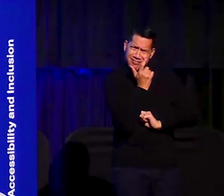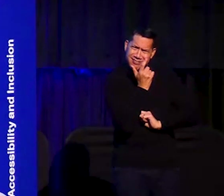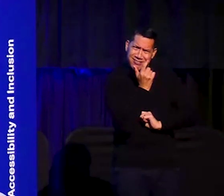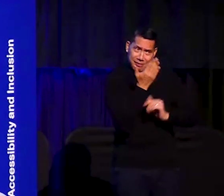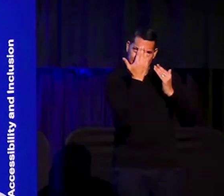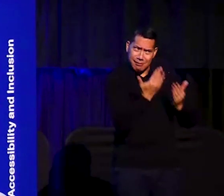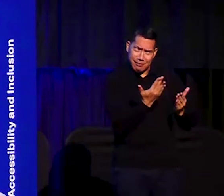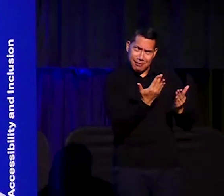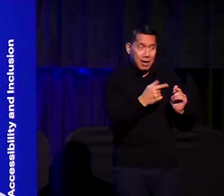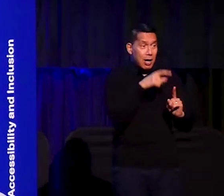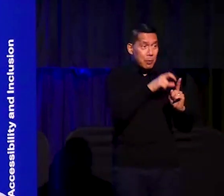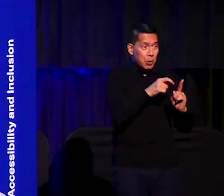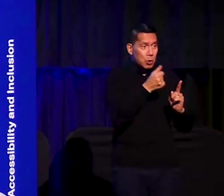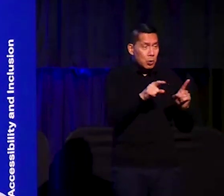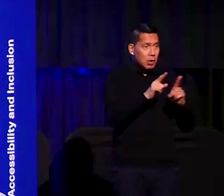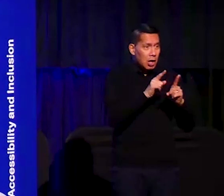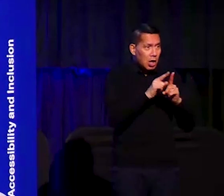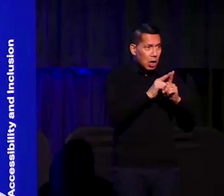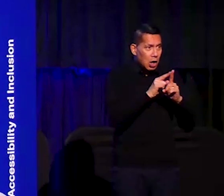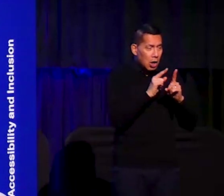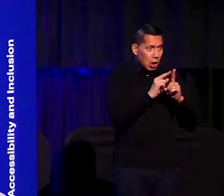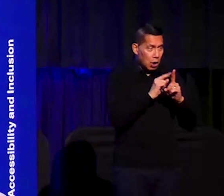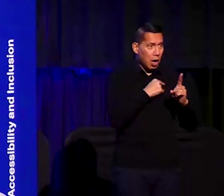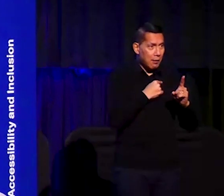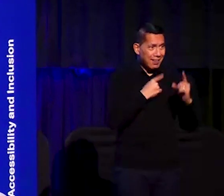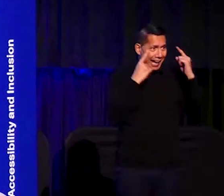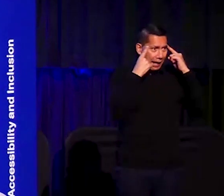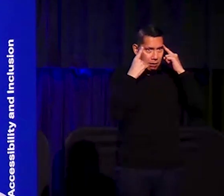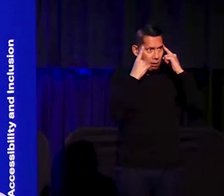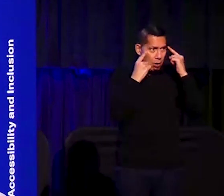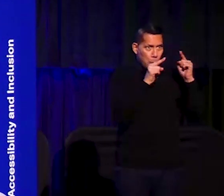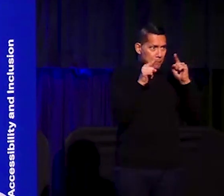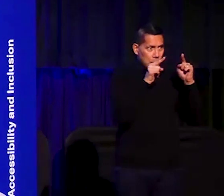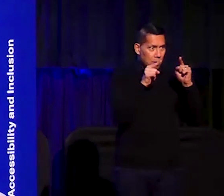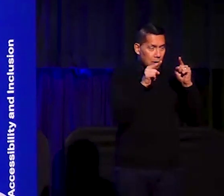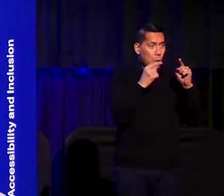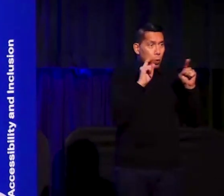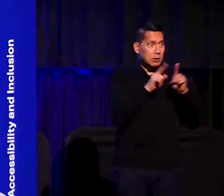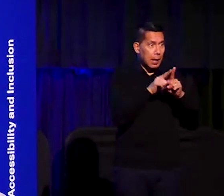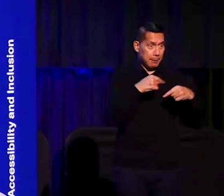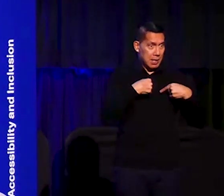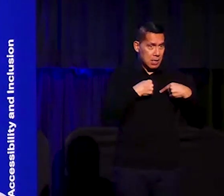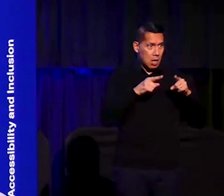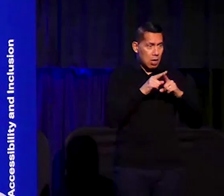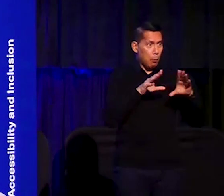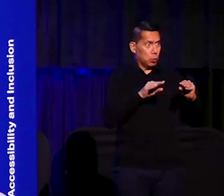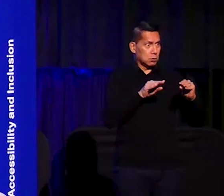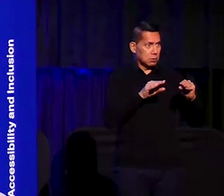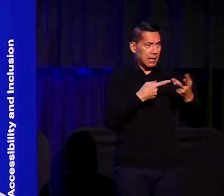tell. Someone who uses a headphone to navigate that menu, however, will probably pause about the same amount of time that I do if they feel